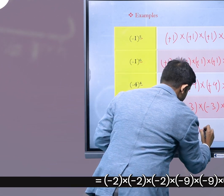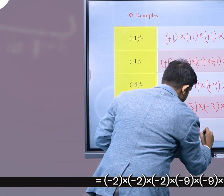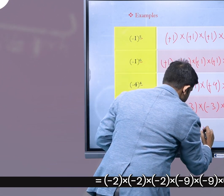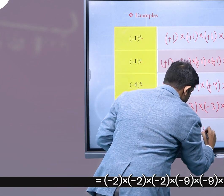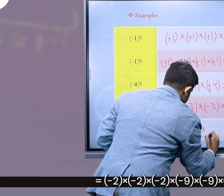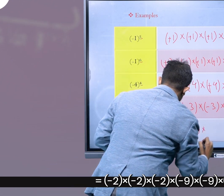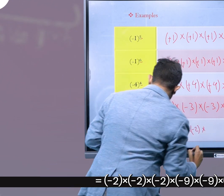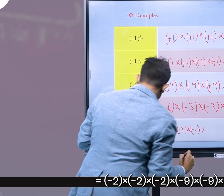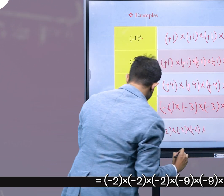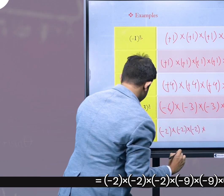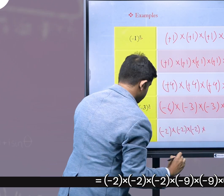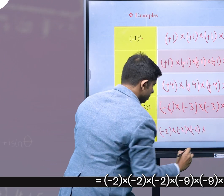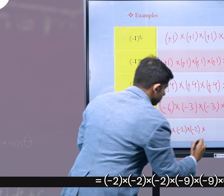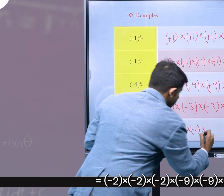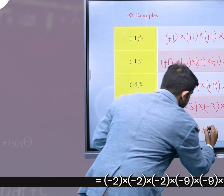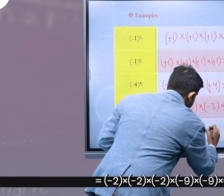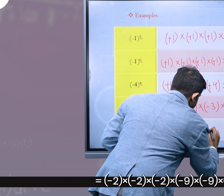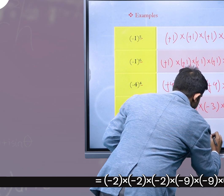into minus 9